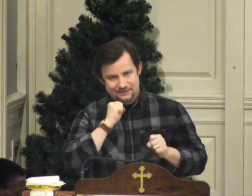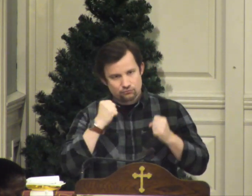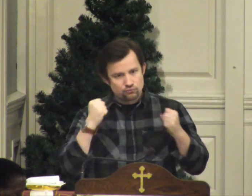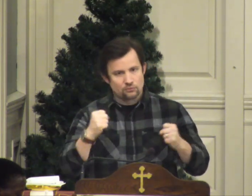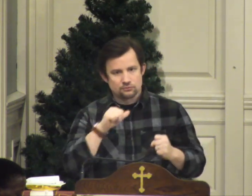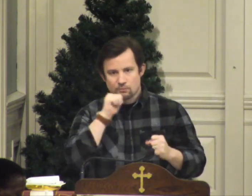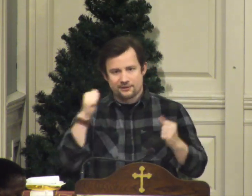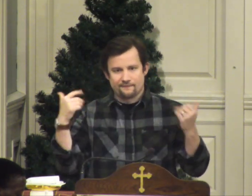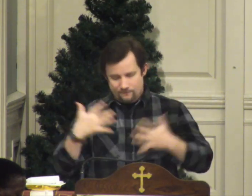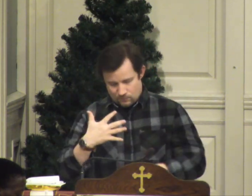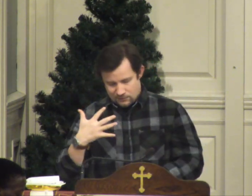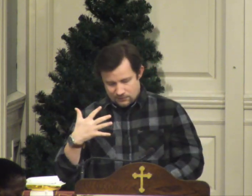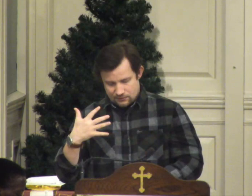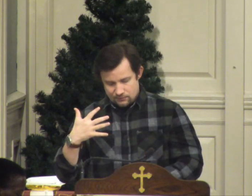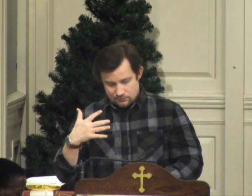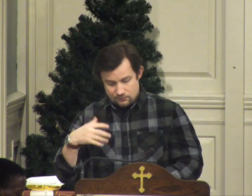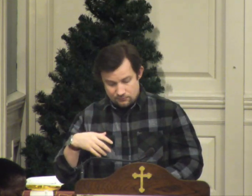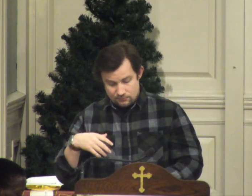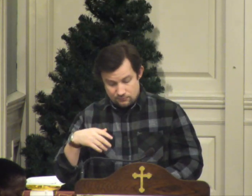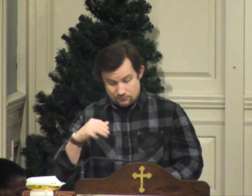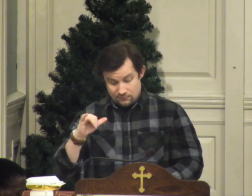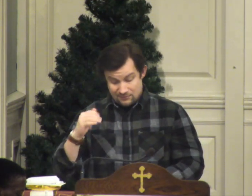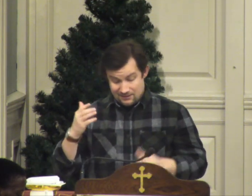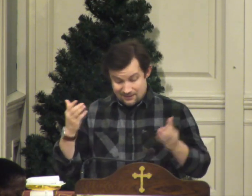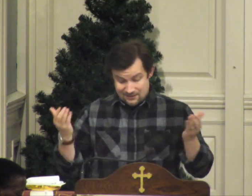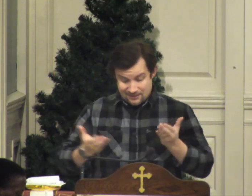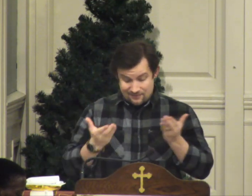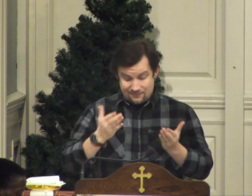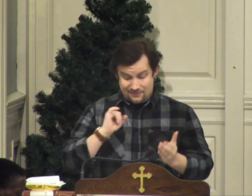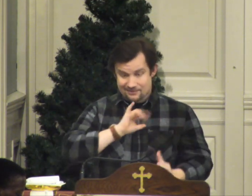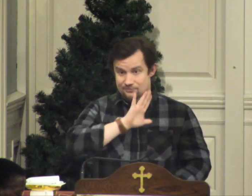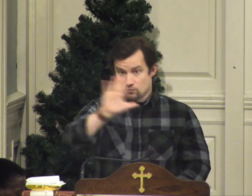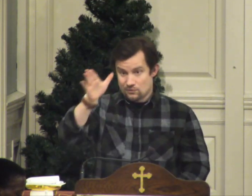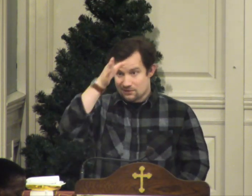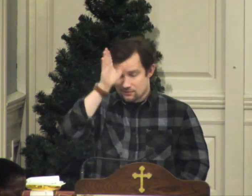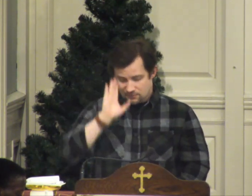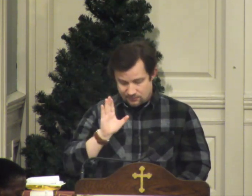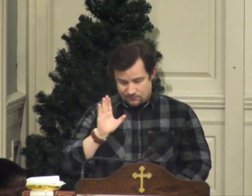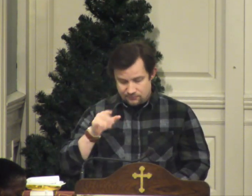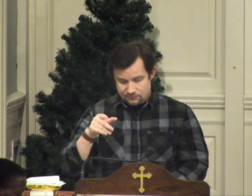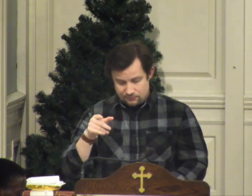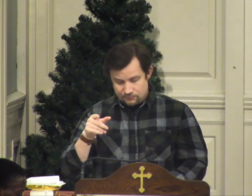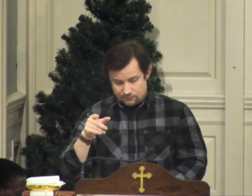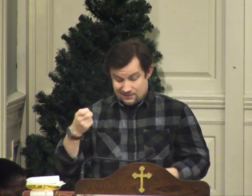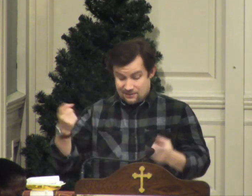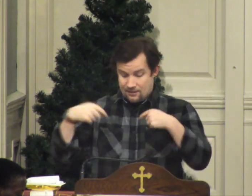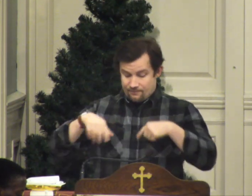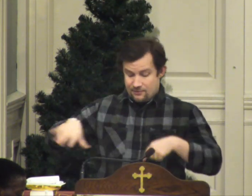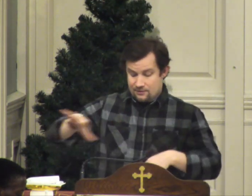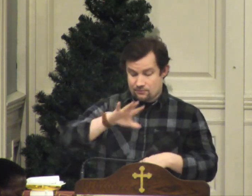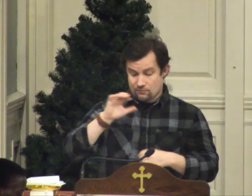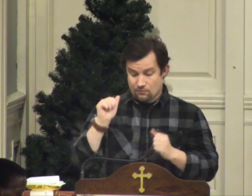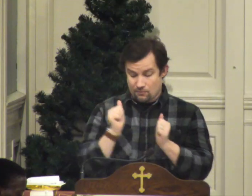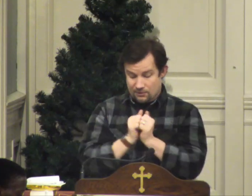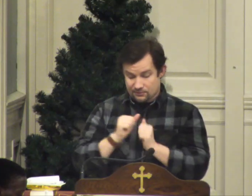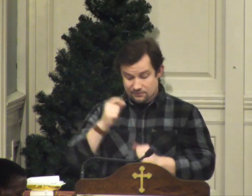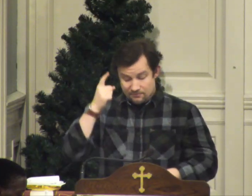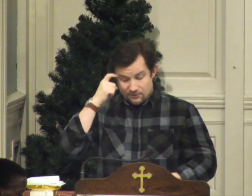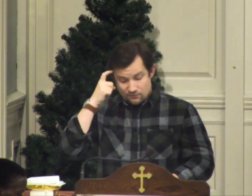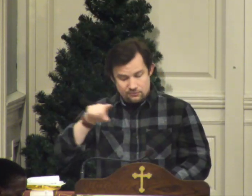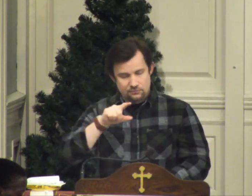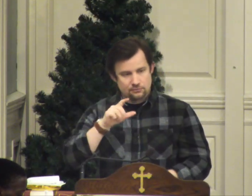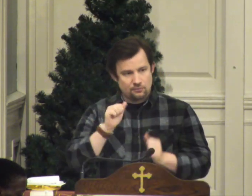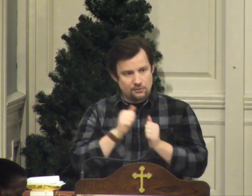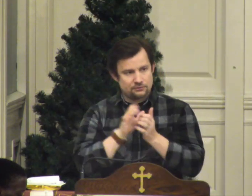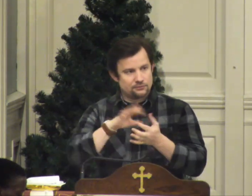not. Here is your God. He comes with vindication, with